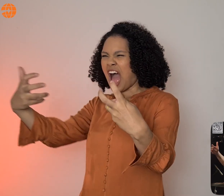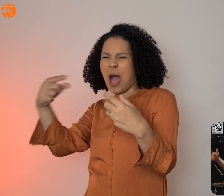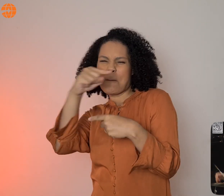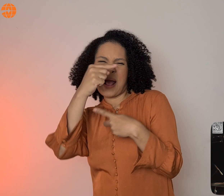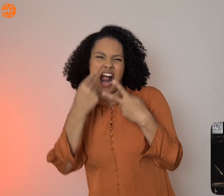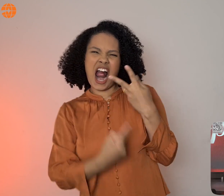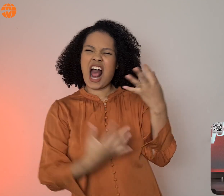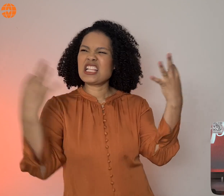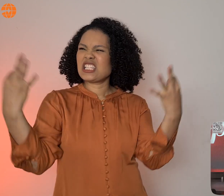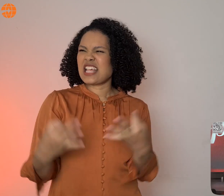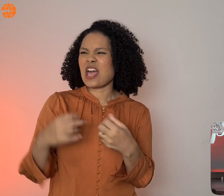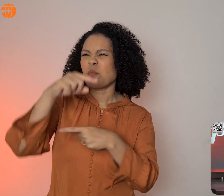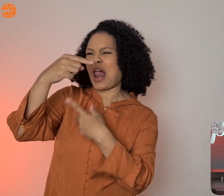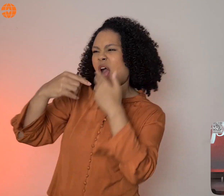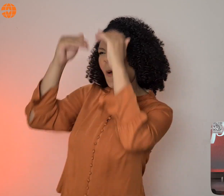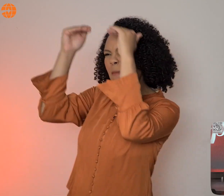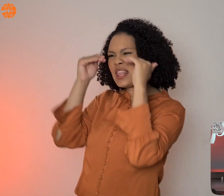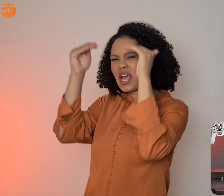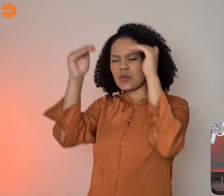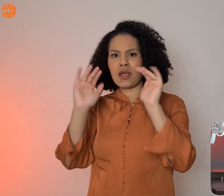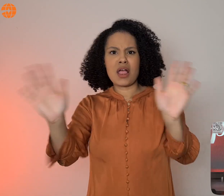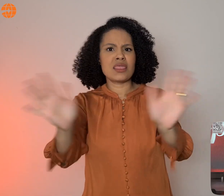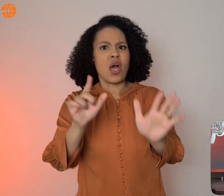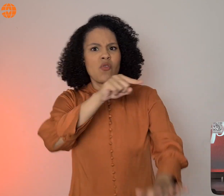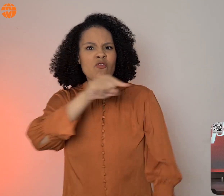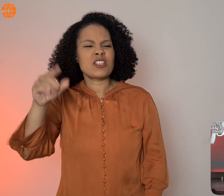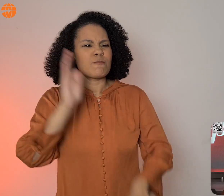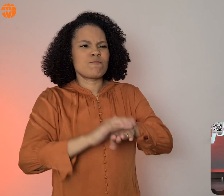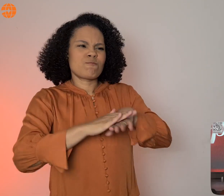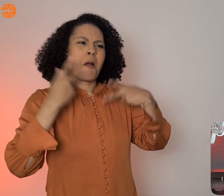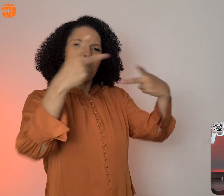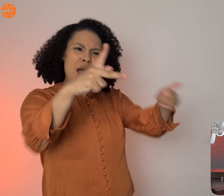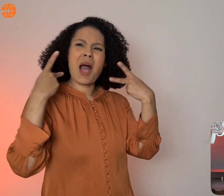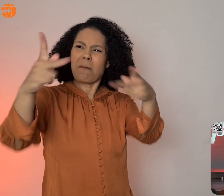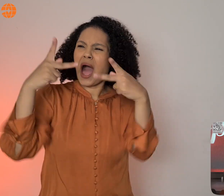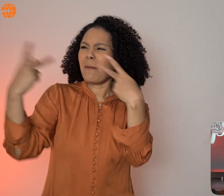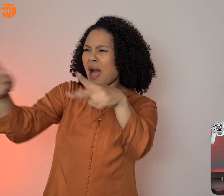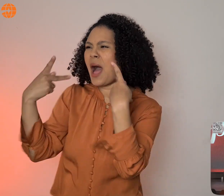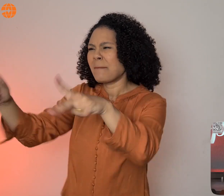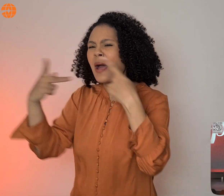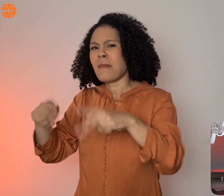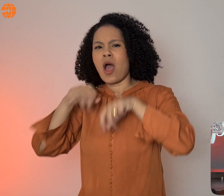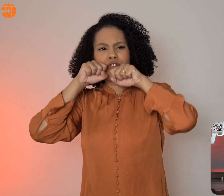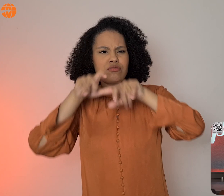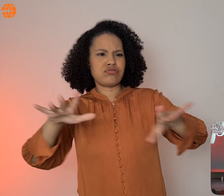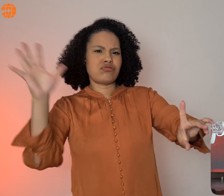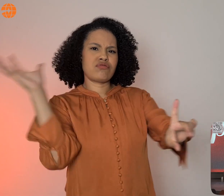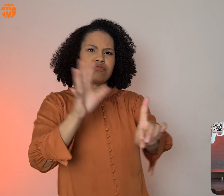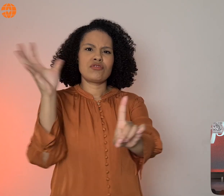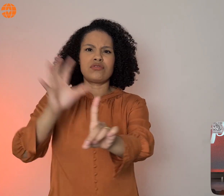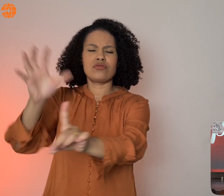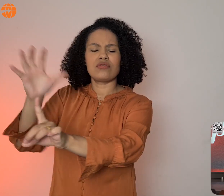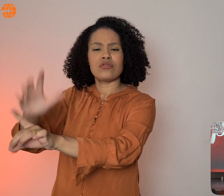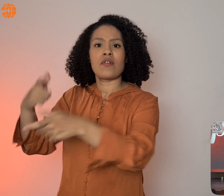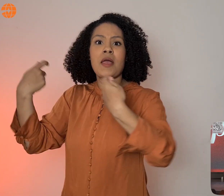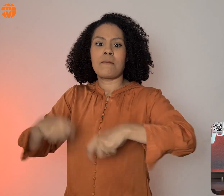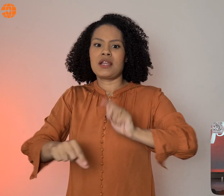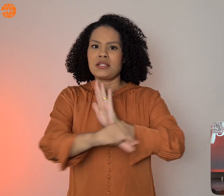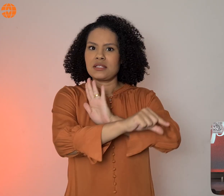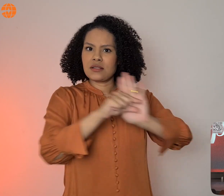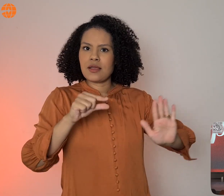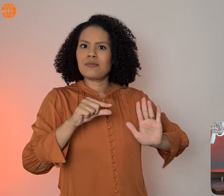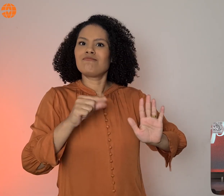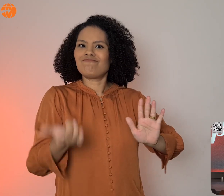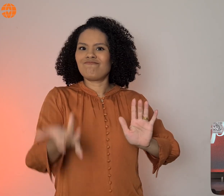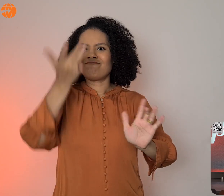o diabo. Preach the word. That means you need to memorize some scripture. Pregue a palavra, isso significa que você tem que memorizar algumas escrituras. And talk